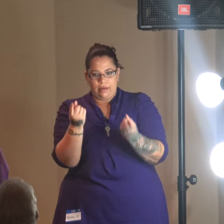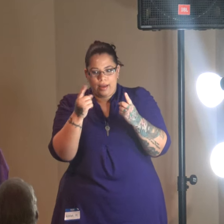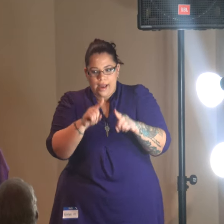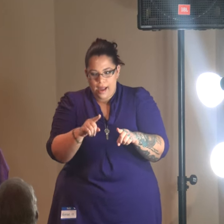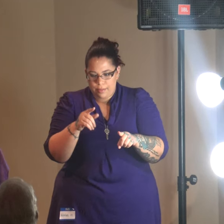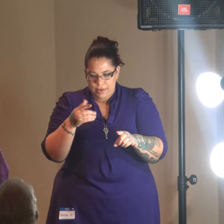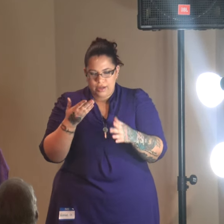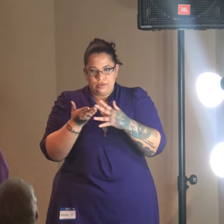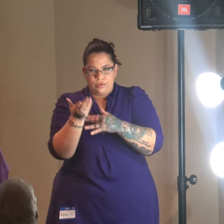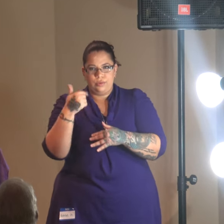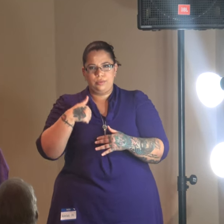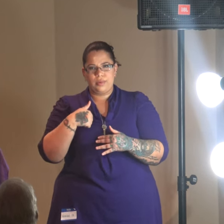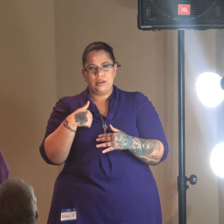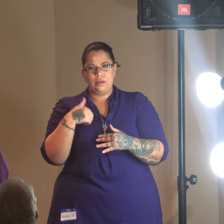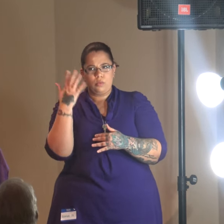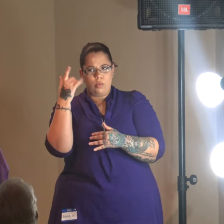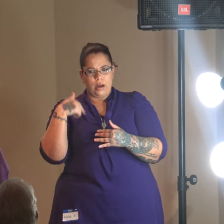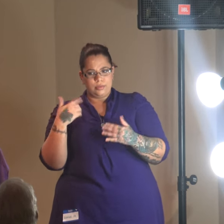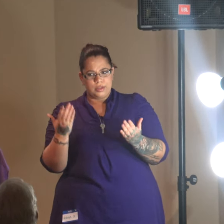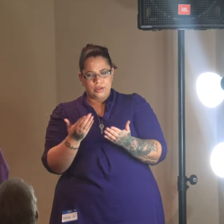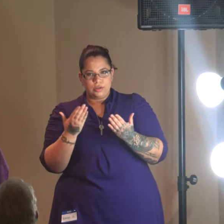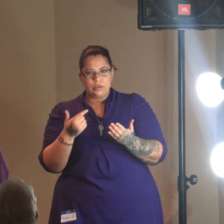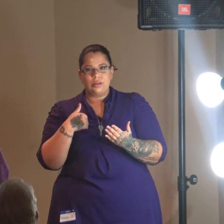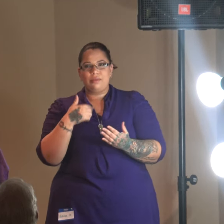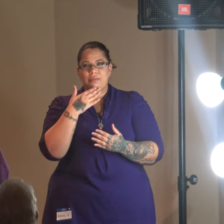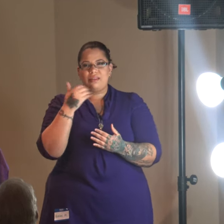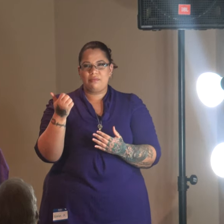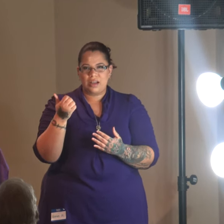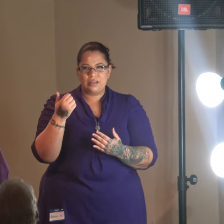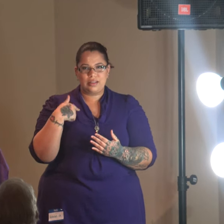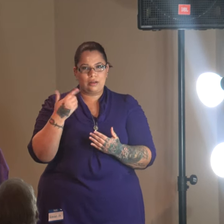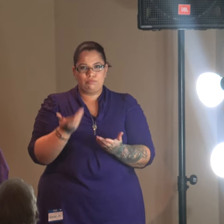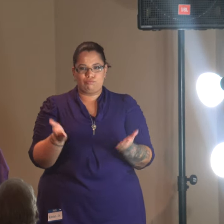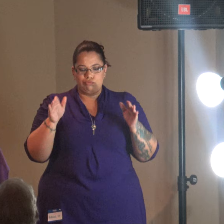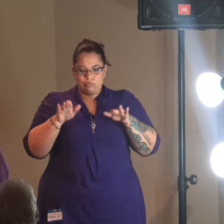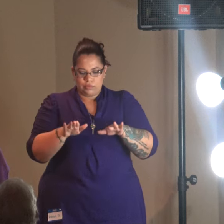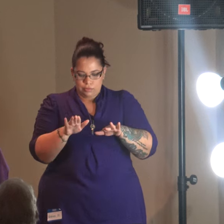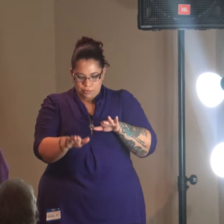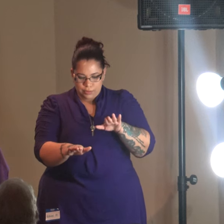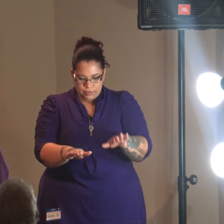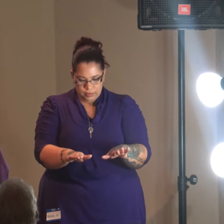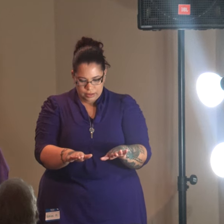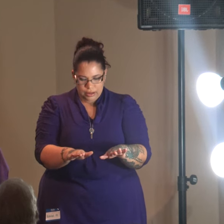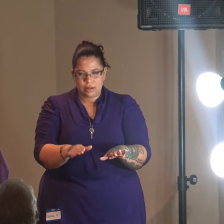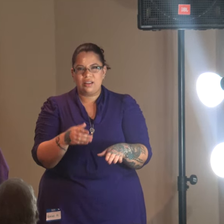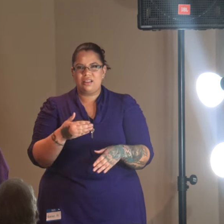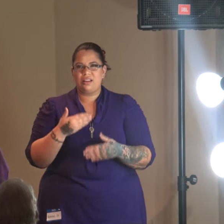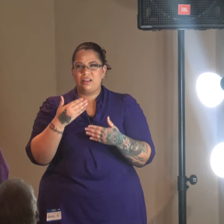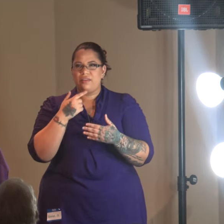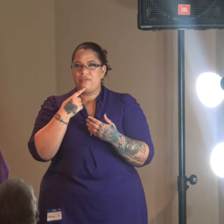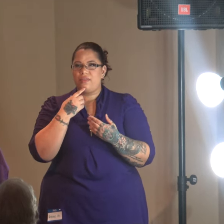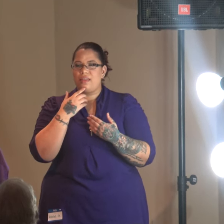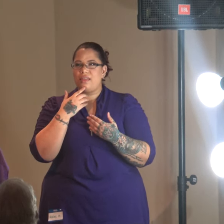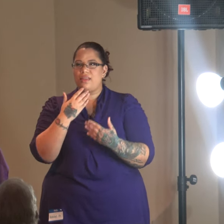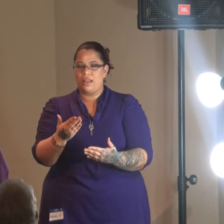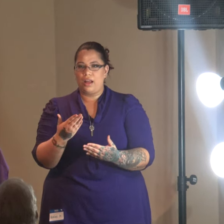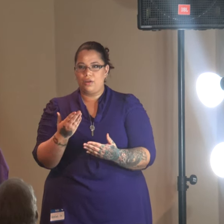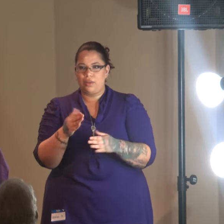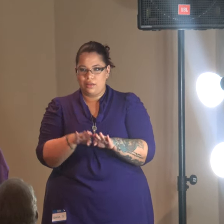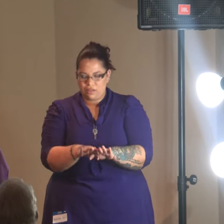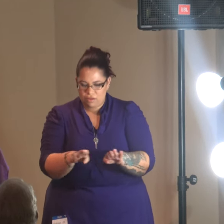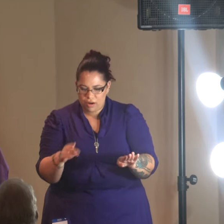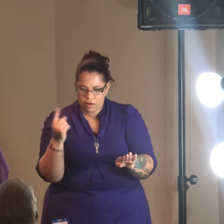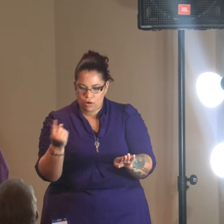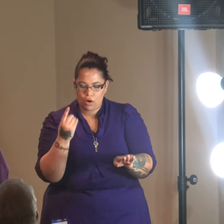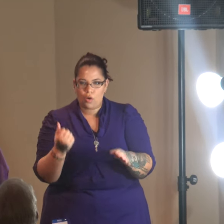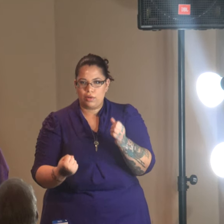here. So I am going to make the very best of it. I put my feet on the ground and I give thanks that the ground always rises up to meet my feet. It's never that I